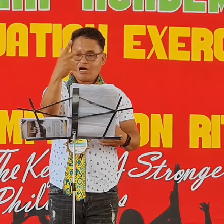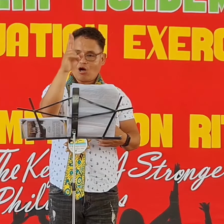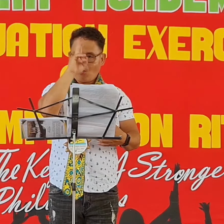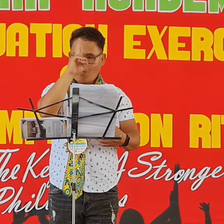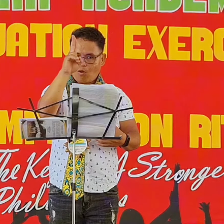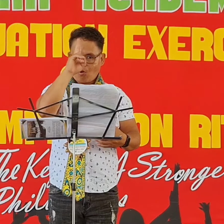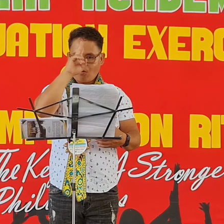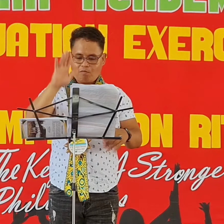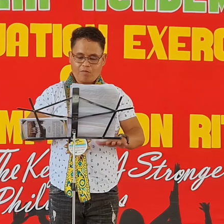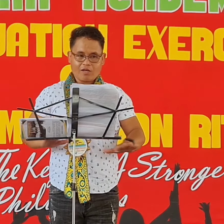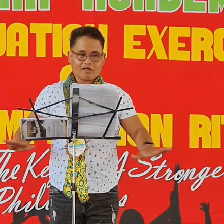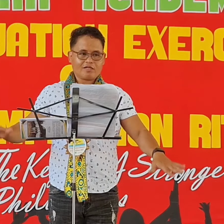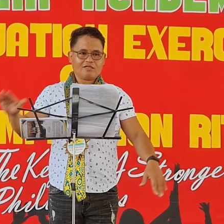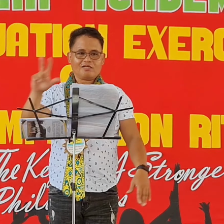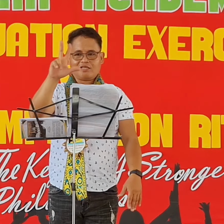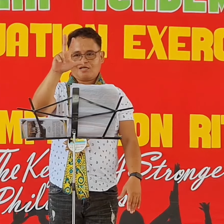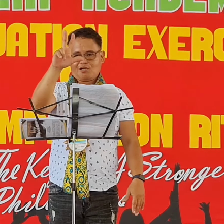And we have three handsome sons.